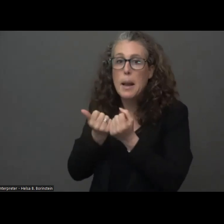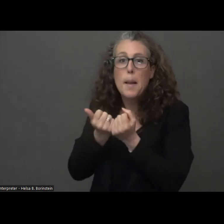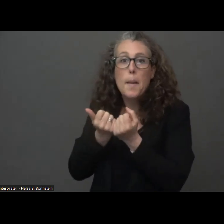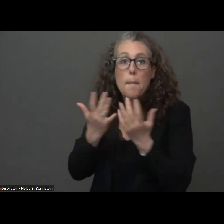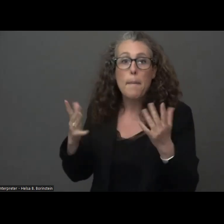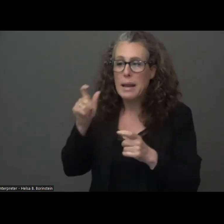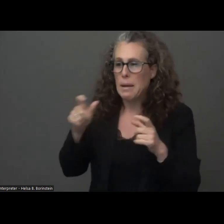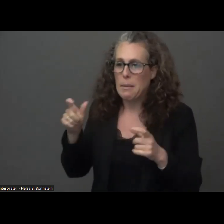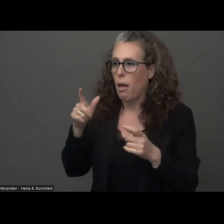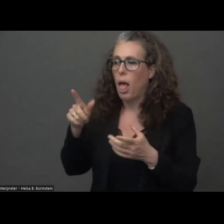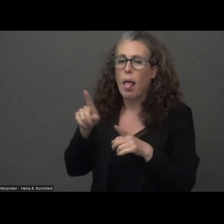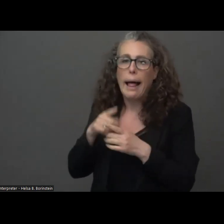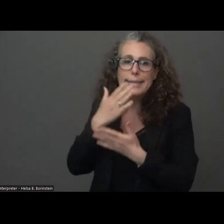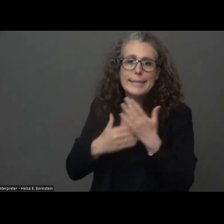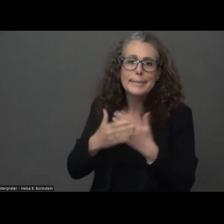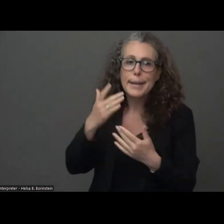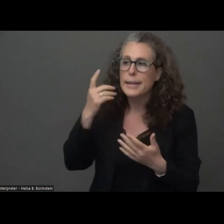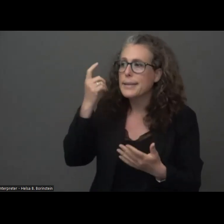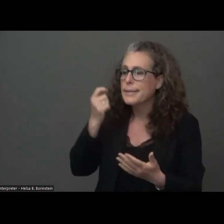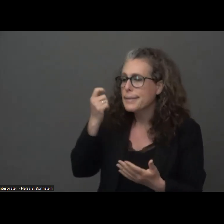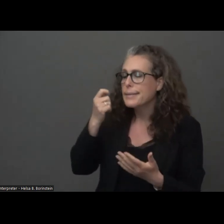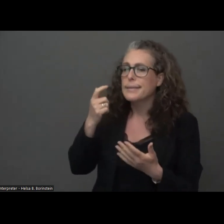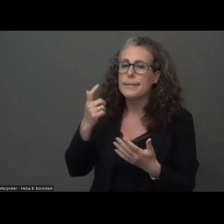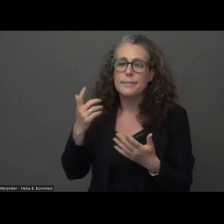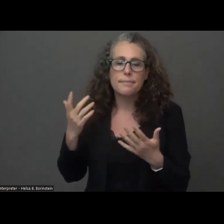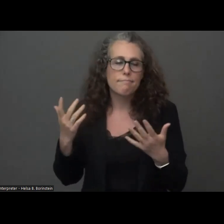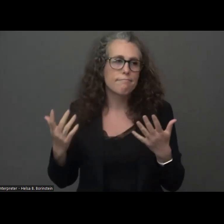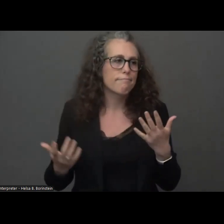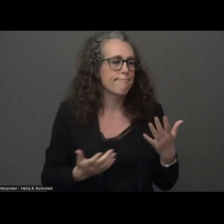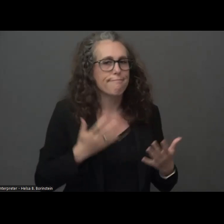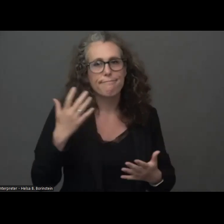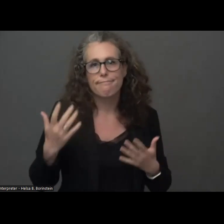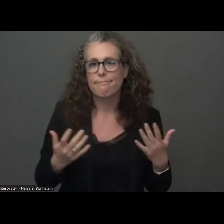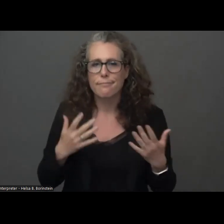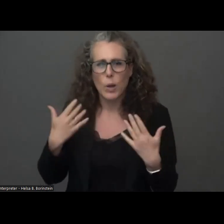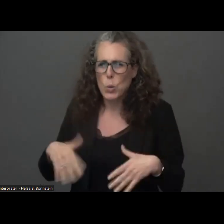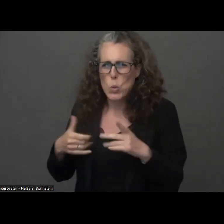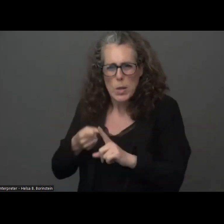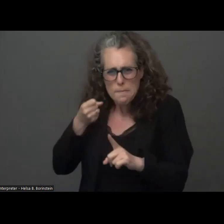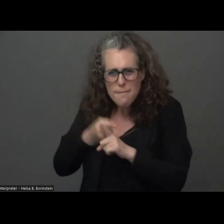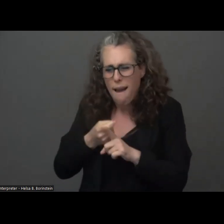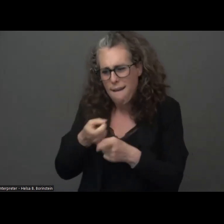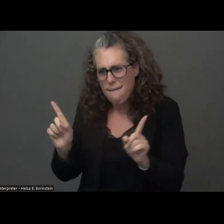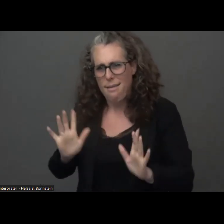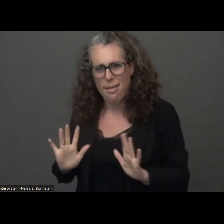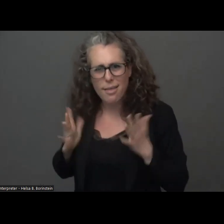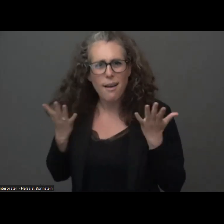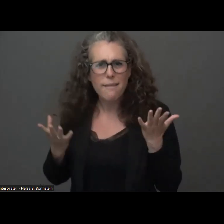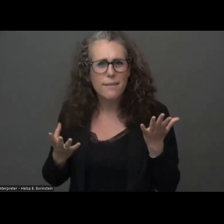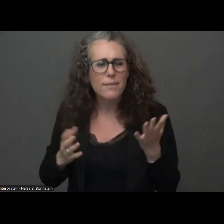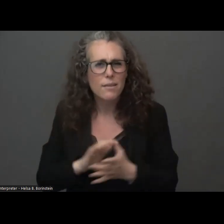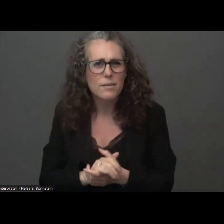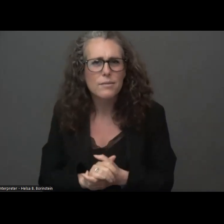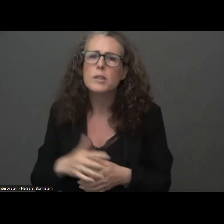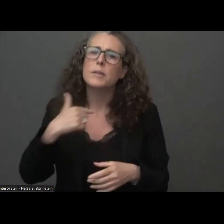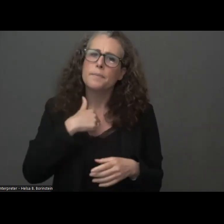a disability later on in your life, it really is impactful for you, and so we wanted really to have an